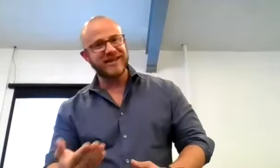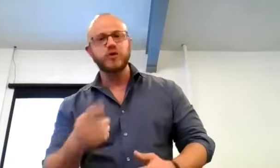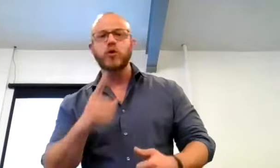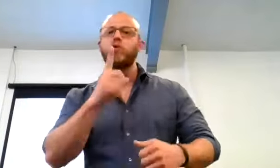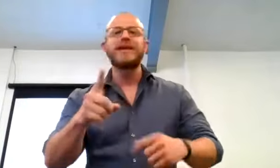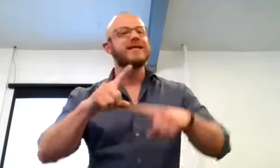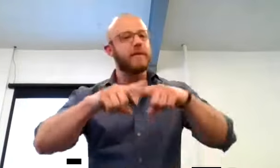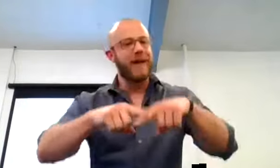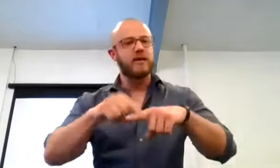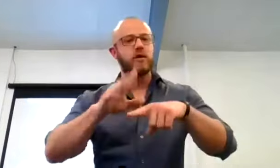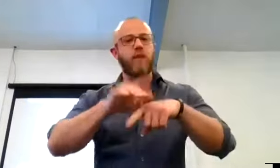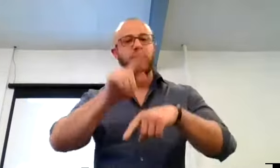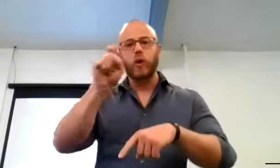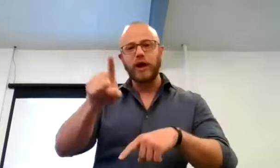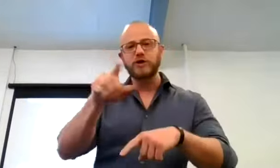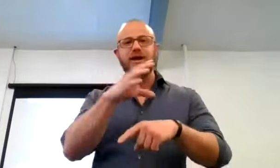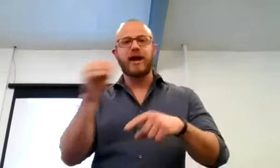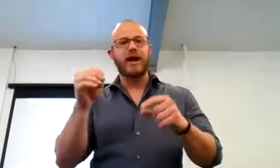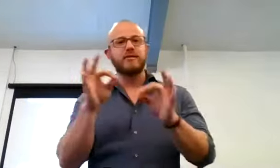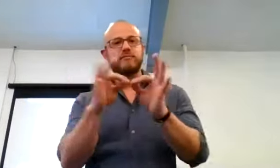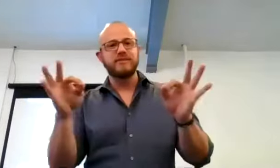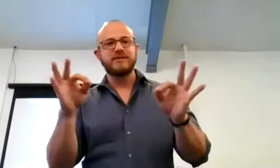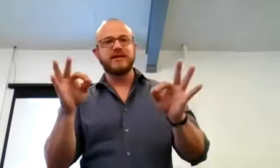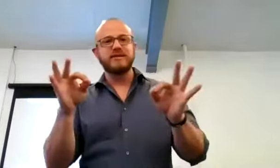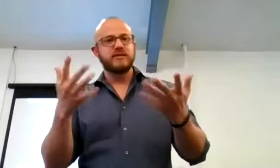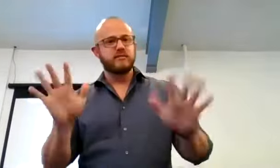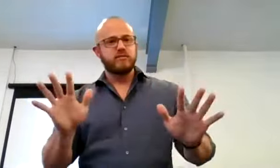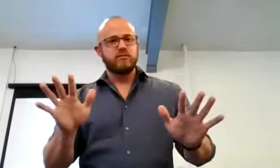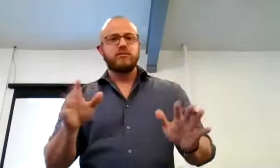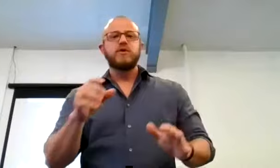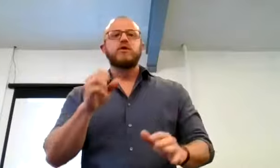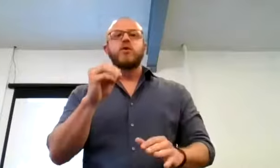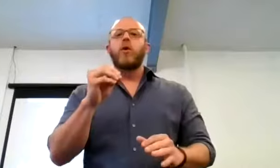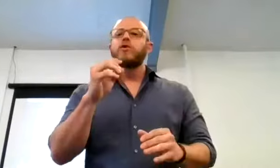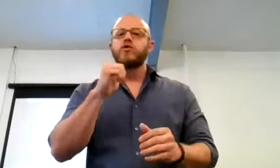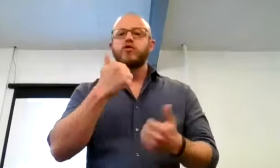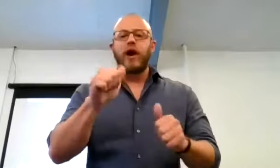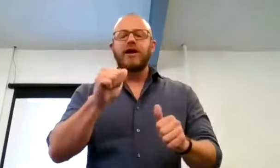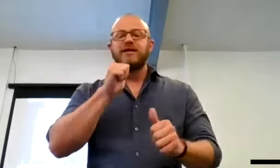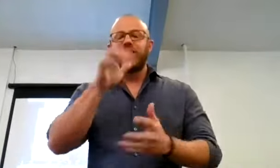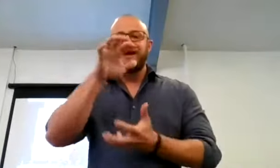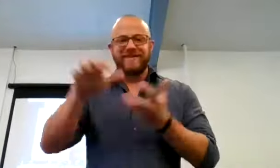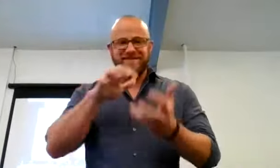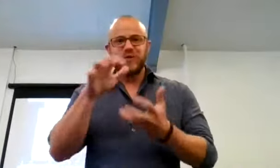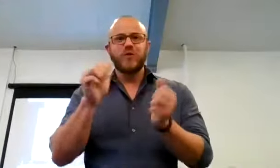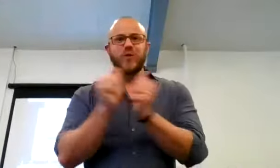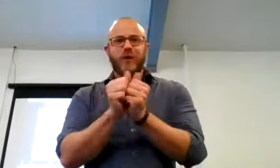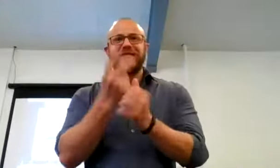I'm good. So it just really depends on the question and context of that sentence, that's just it. So just really try not